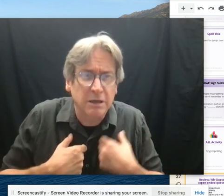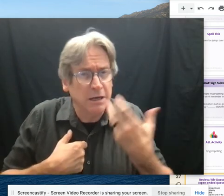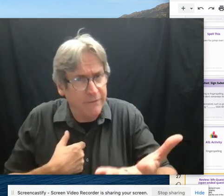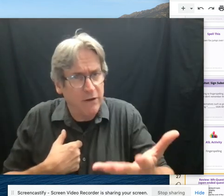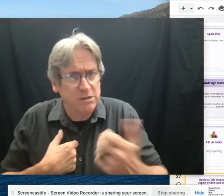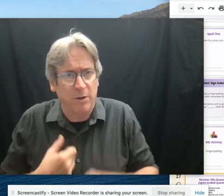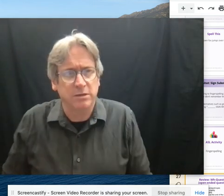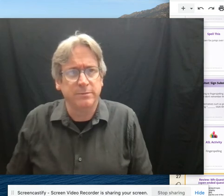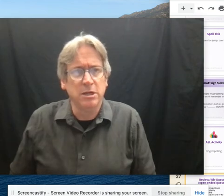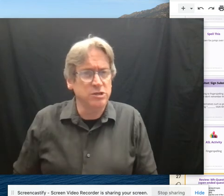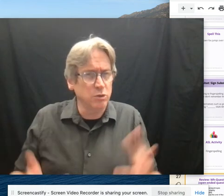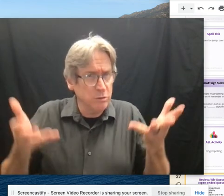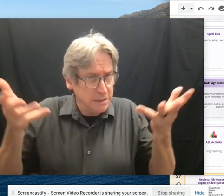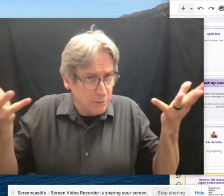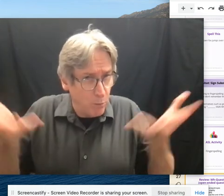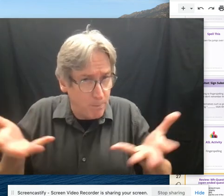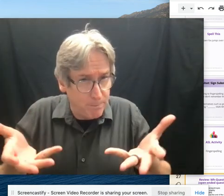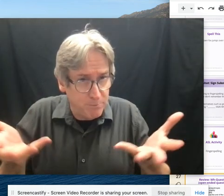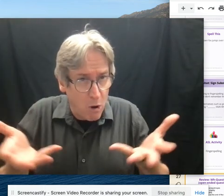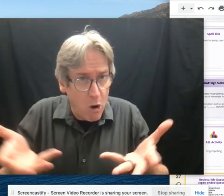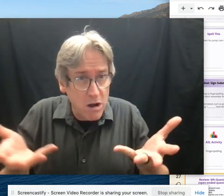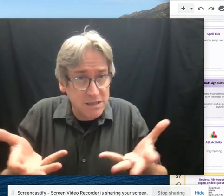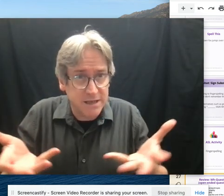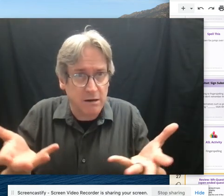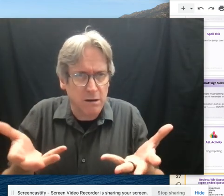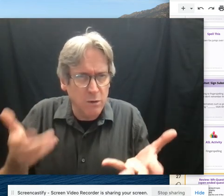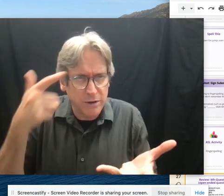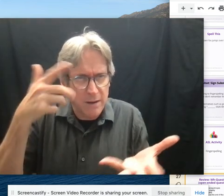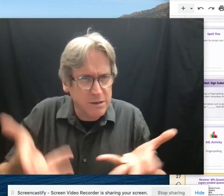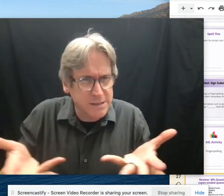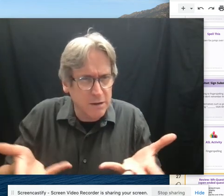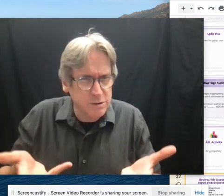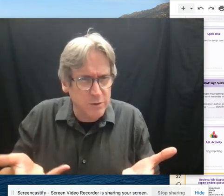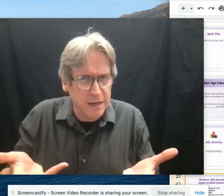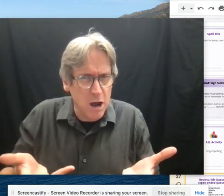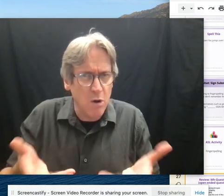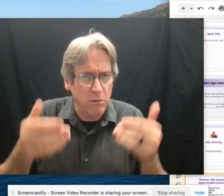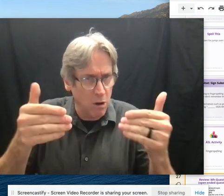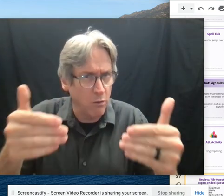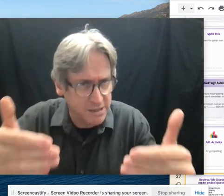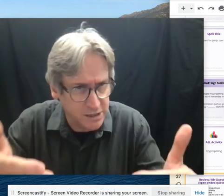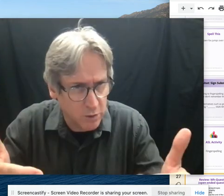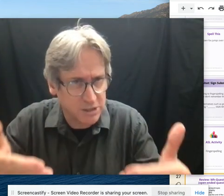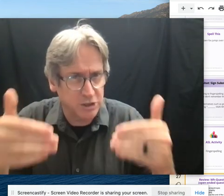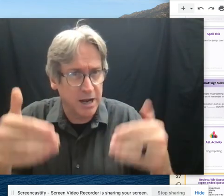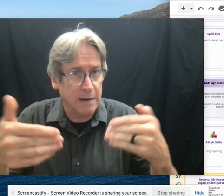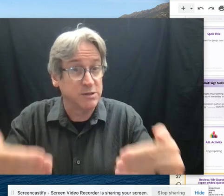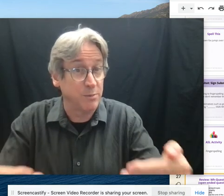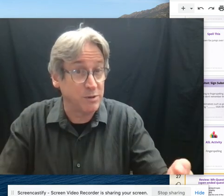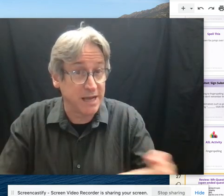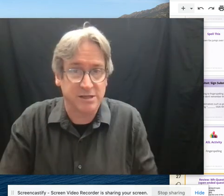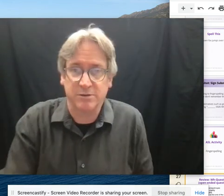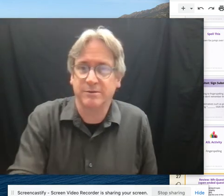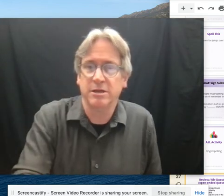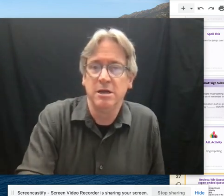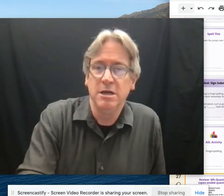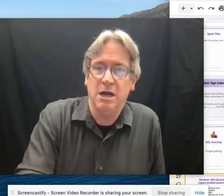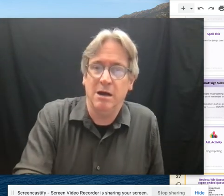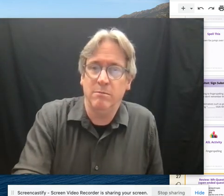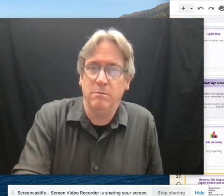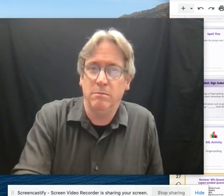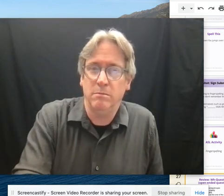answer and then respond. So pause there with the eyebrows down so they know, oh, this is a question and I'm supposed to answer it.